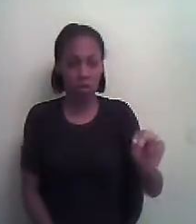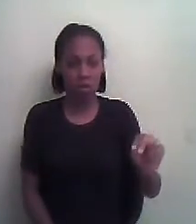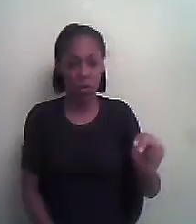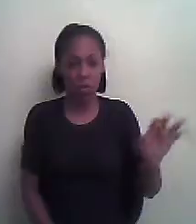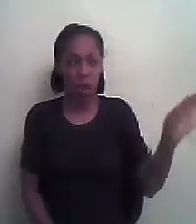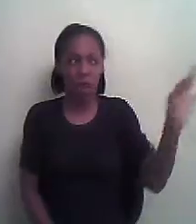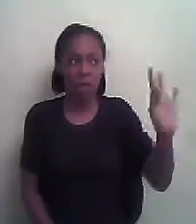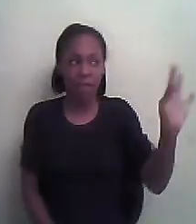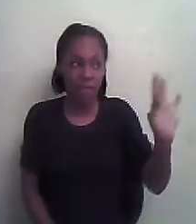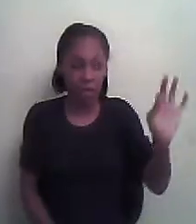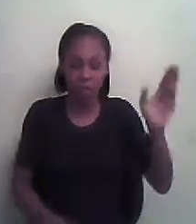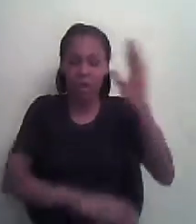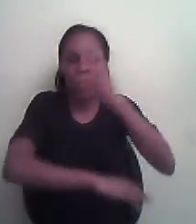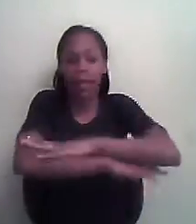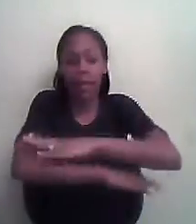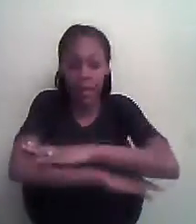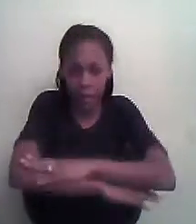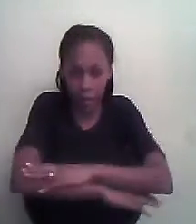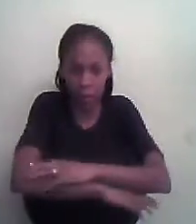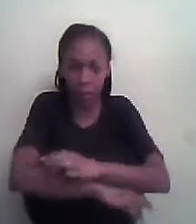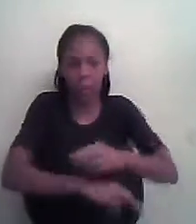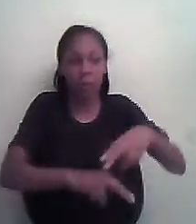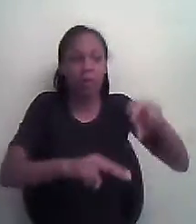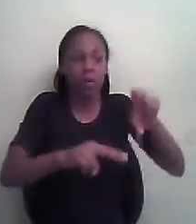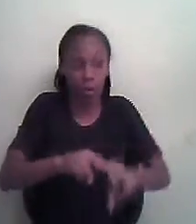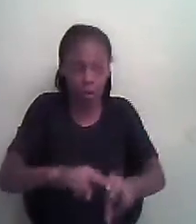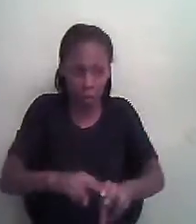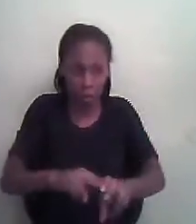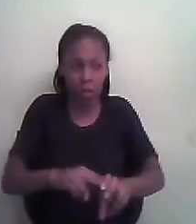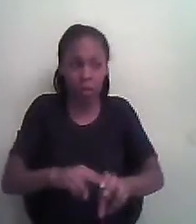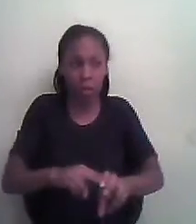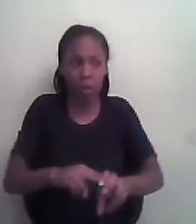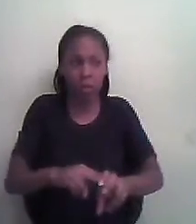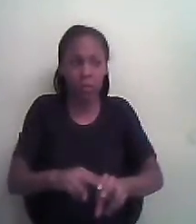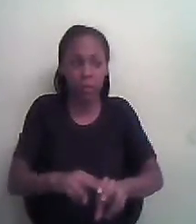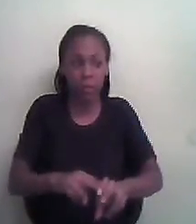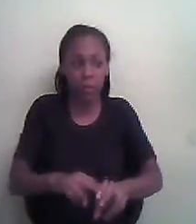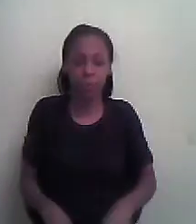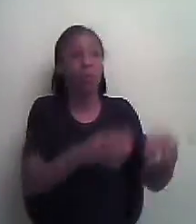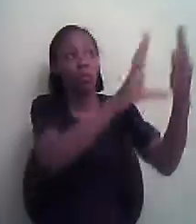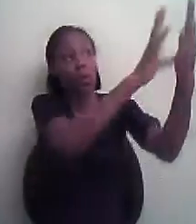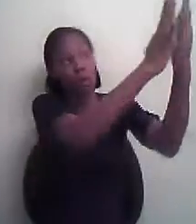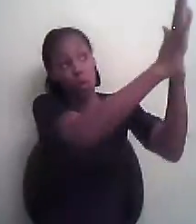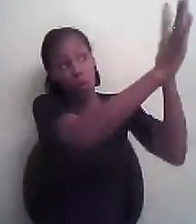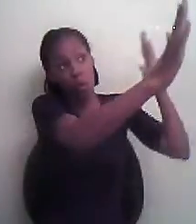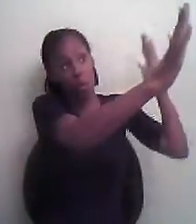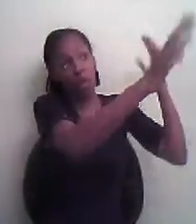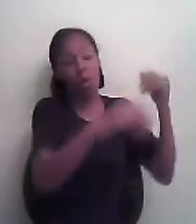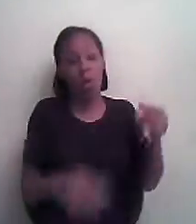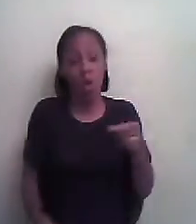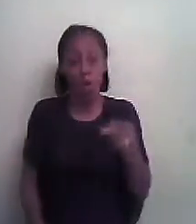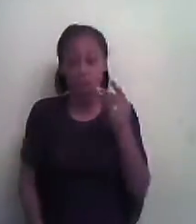then also in the room you would see a beautiful chaise longue for reclining on,